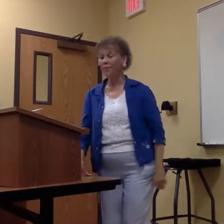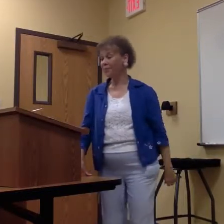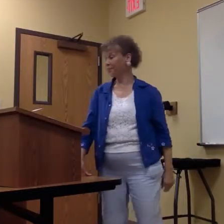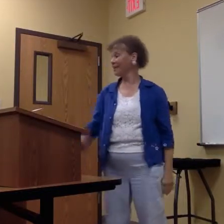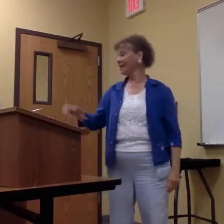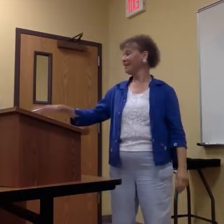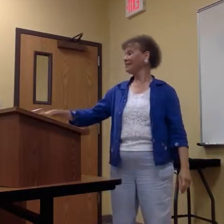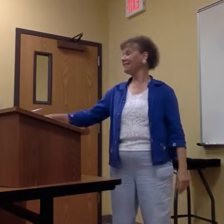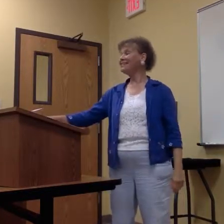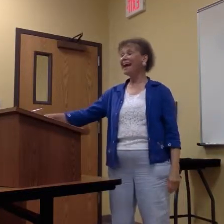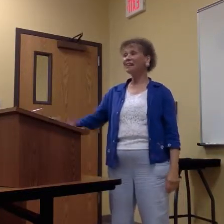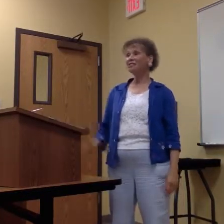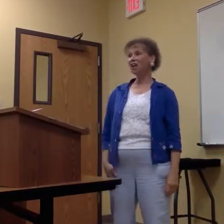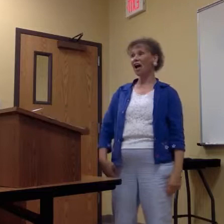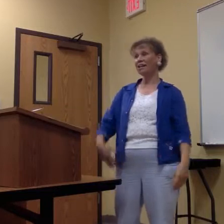sign. What is this sign?